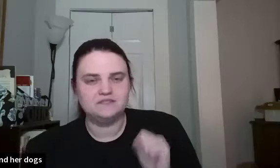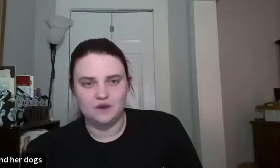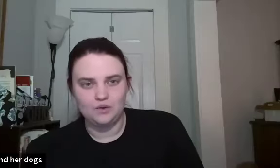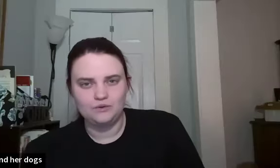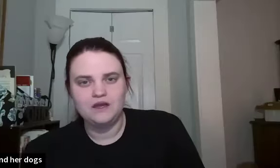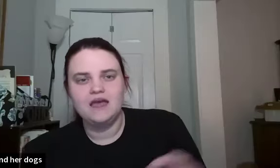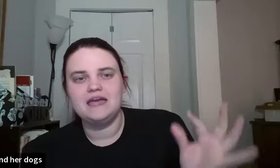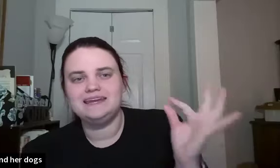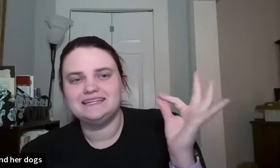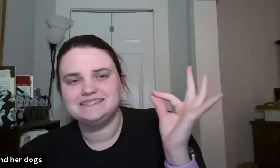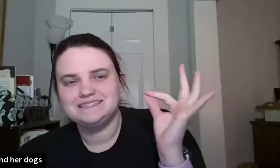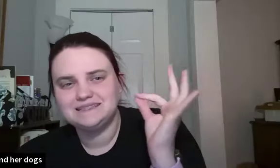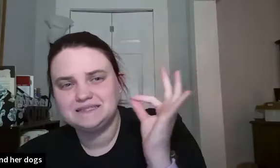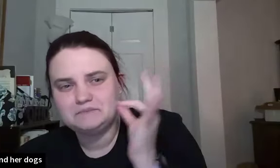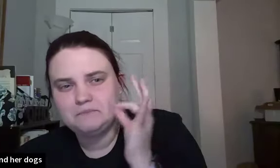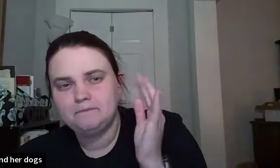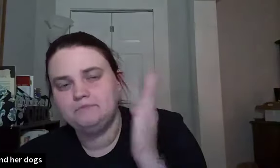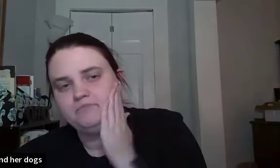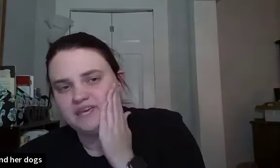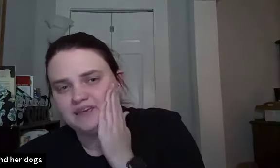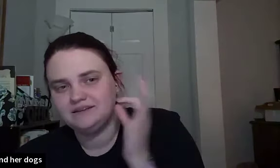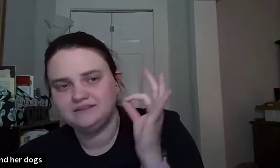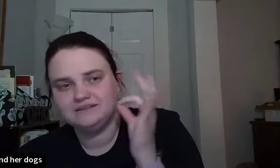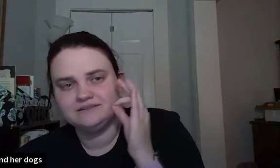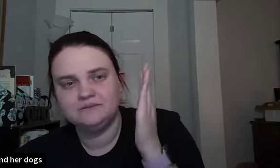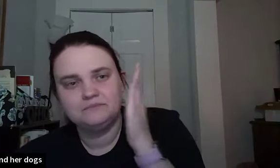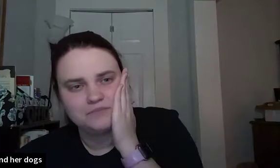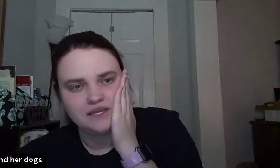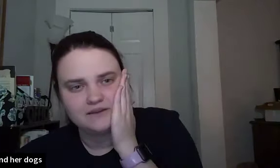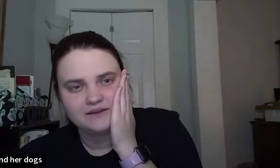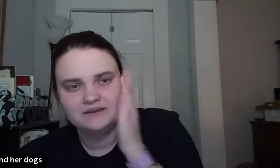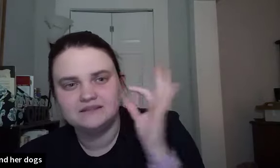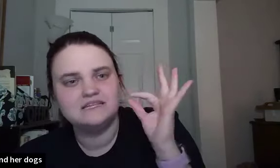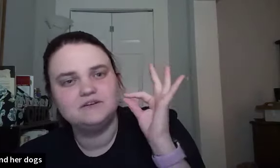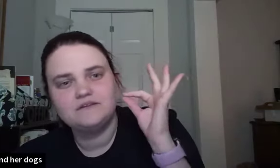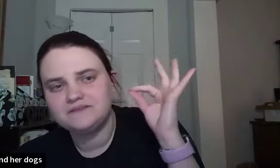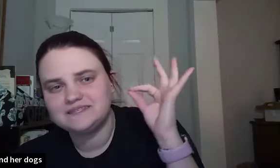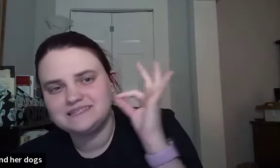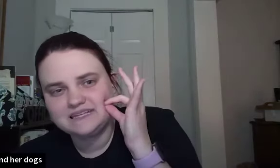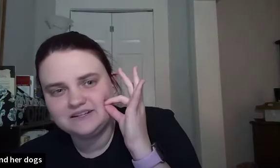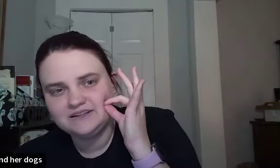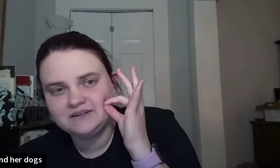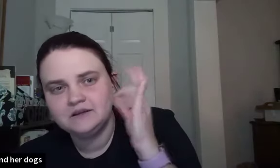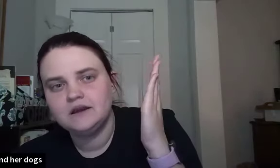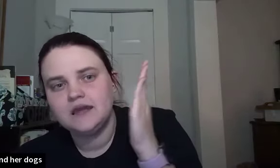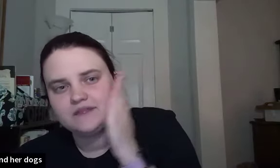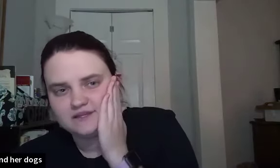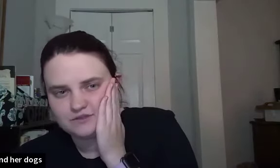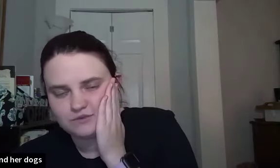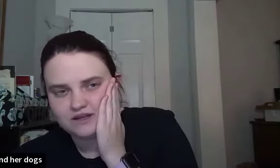I have seen have its own, and it's bee. B. Like you have like the stinger and then you swat